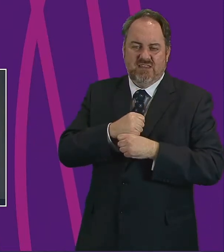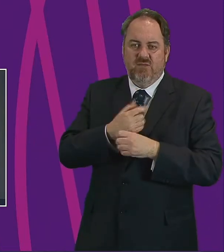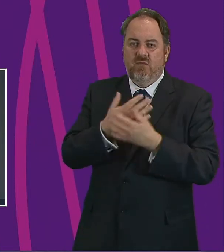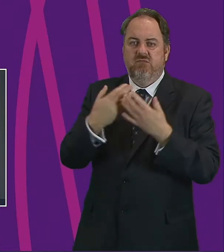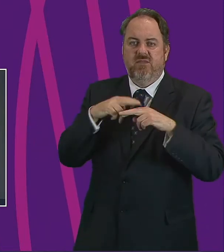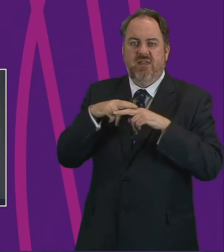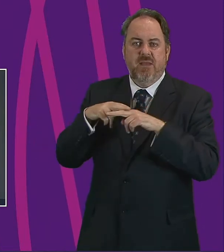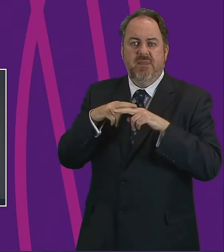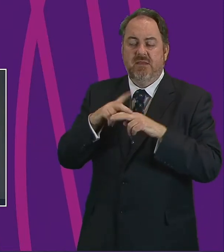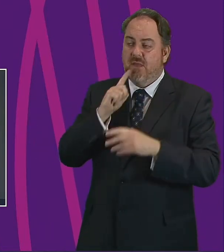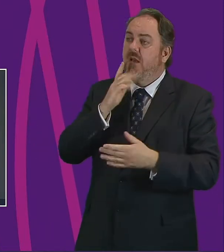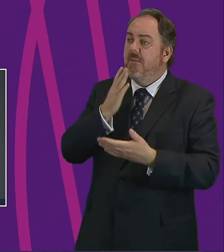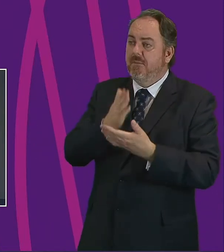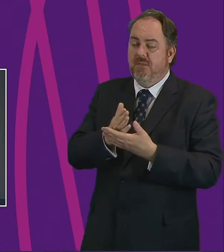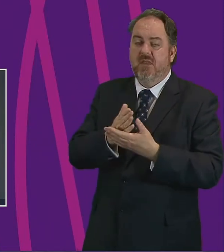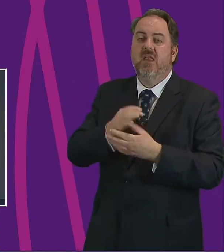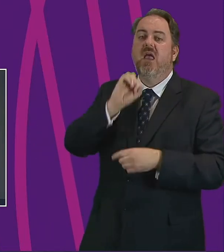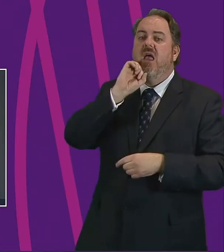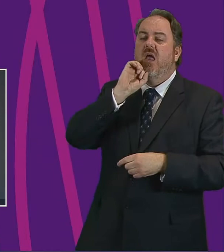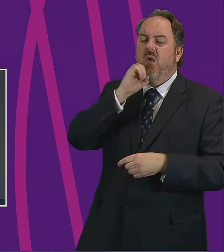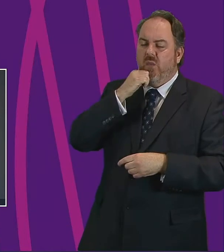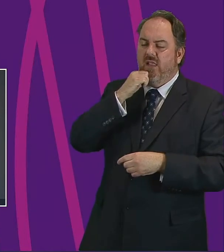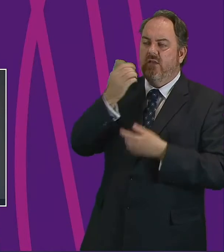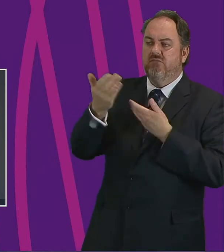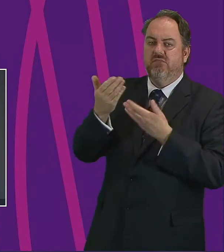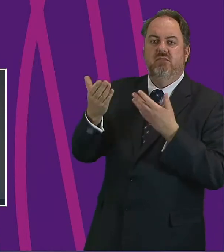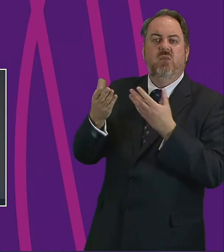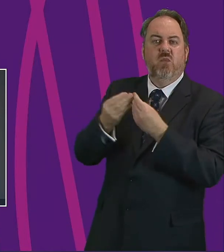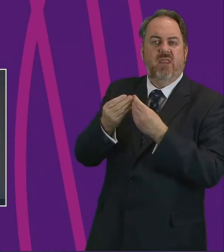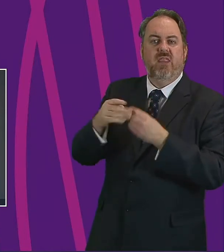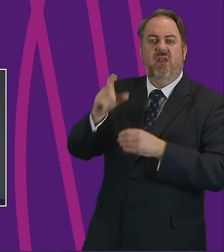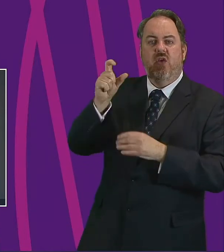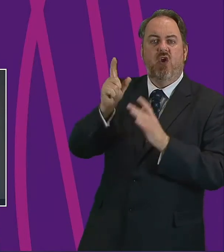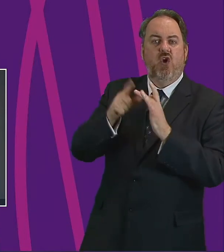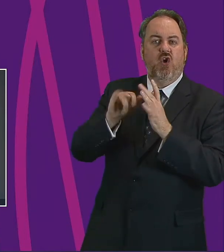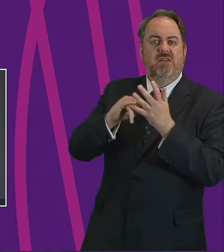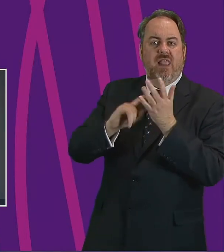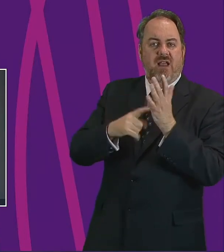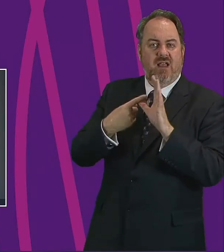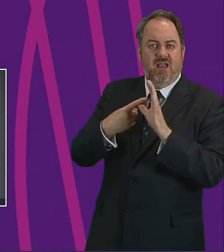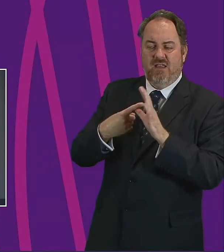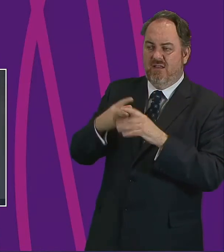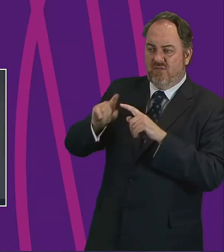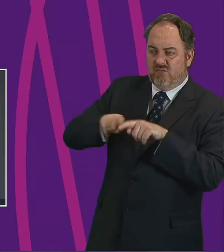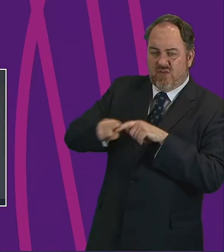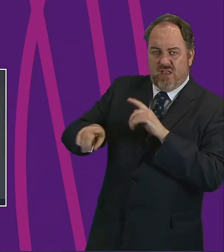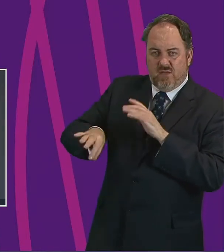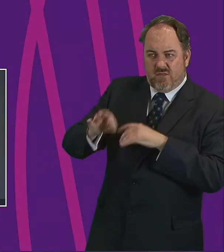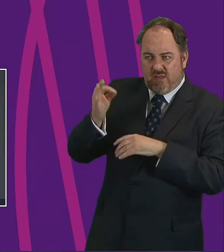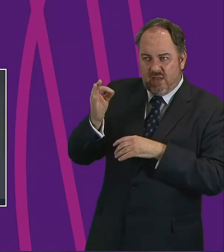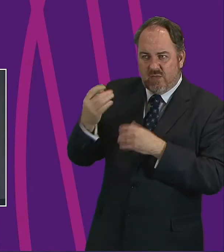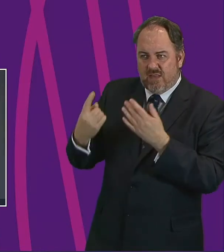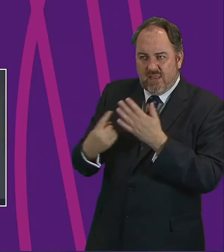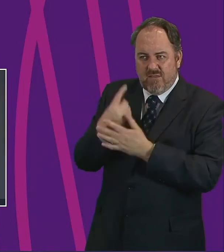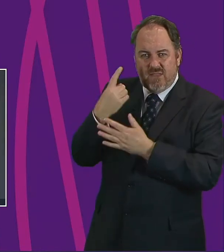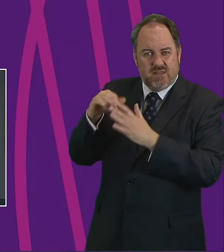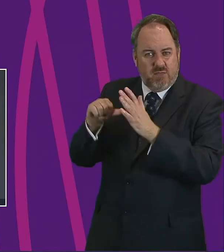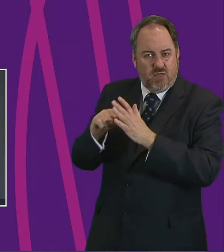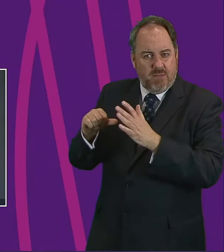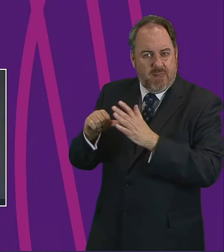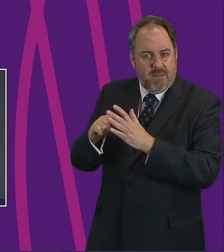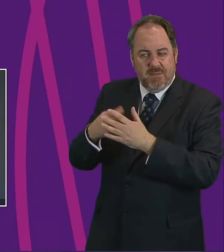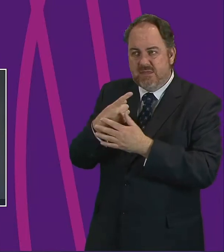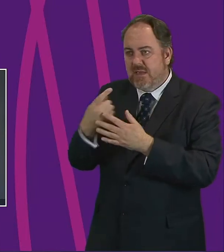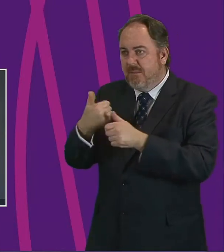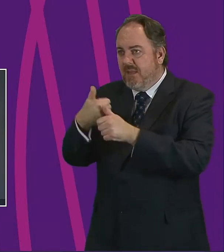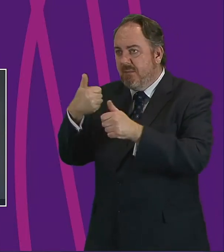will explore that issue with COSLA, and if there is a need for us, which I hope there is not, to publish any information